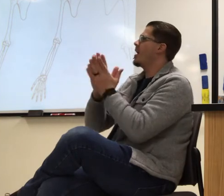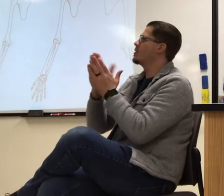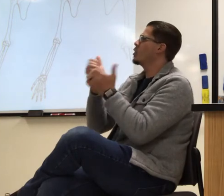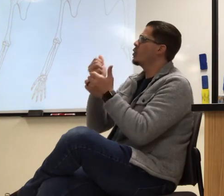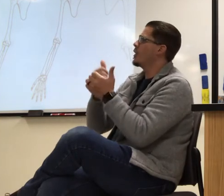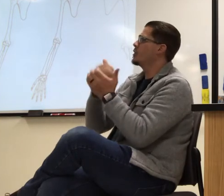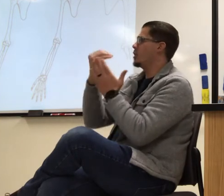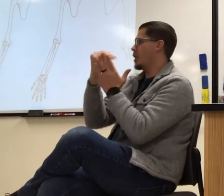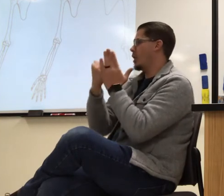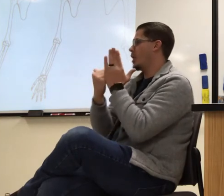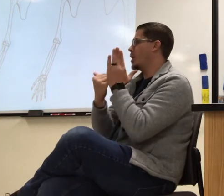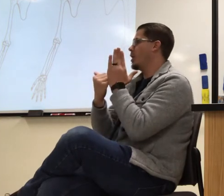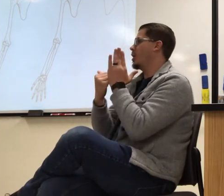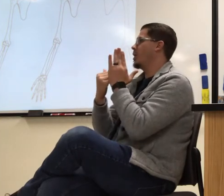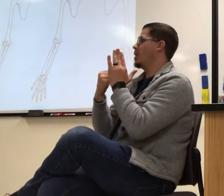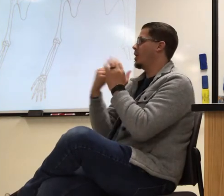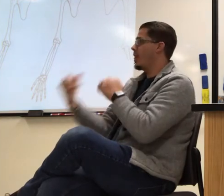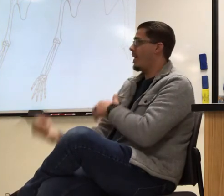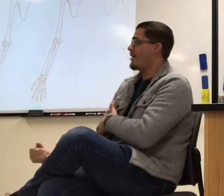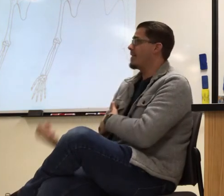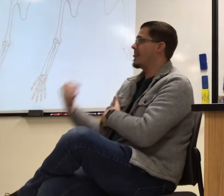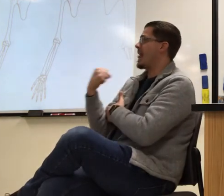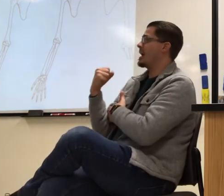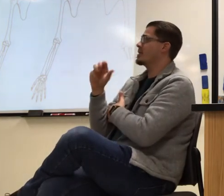which of the following flexes the arm?